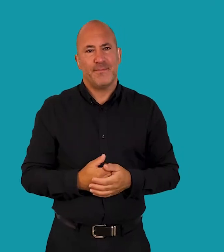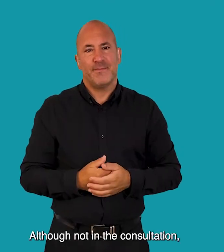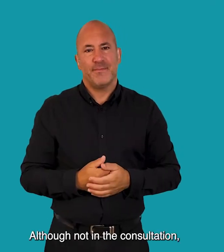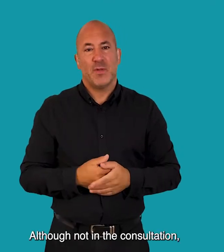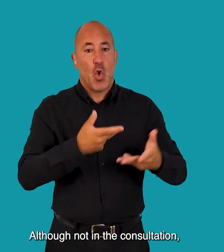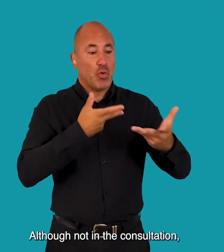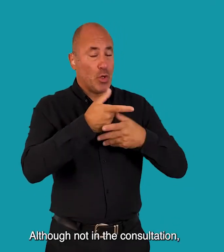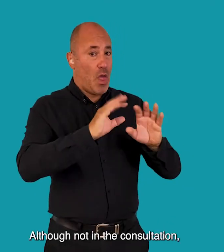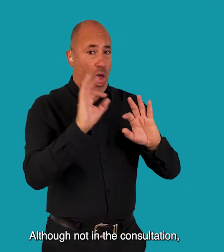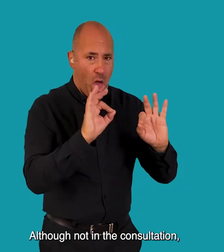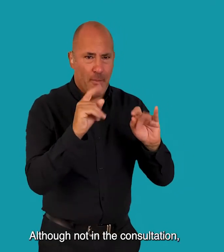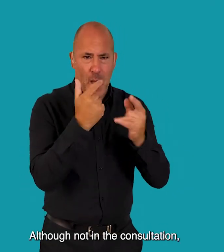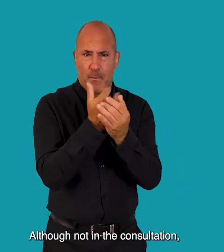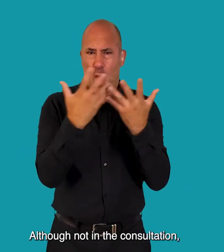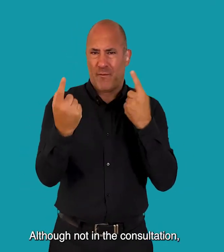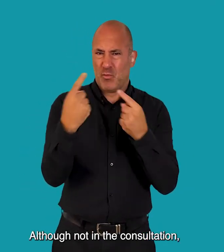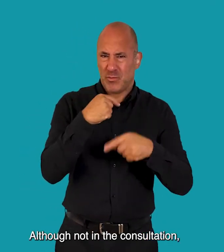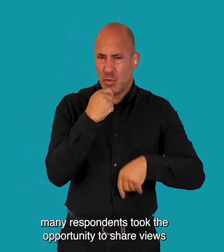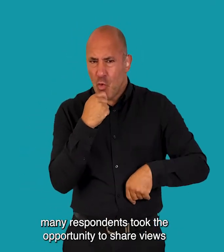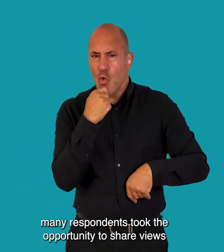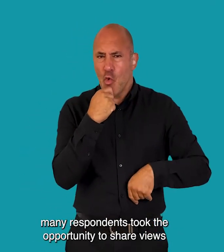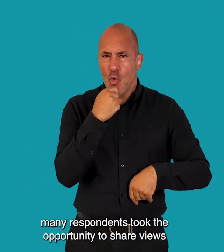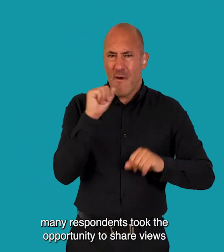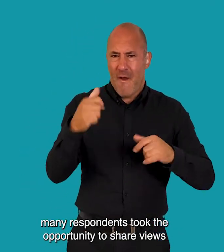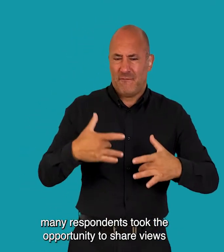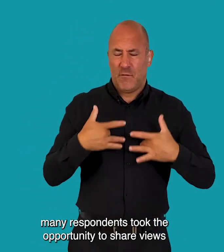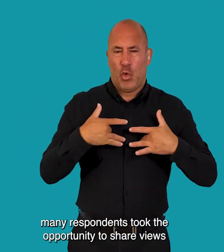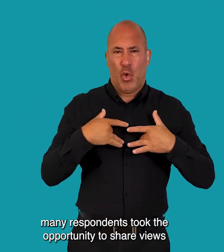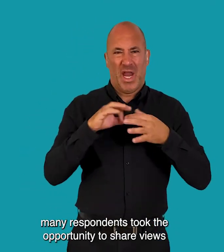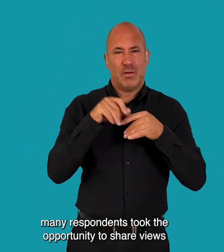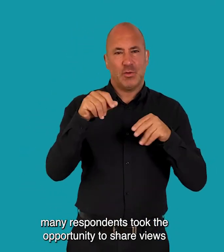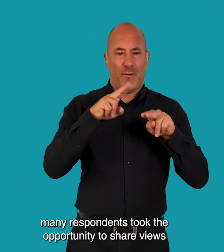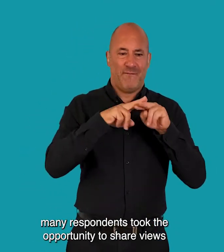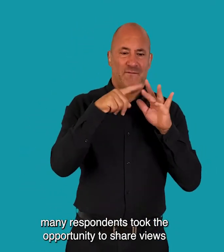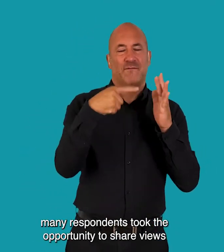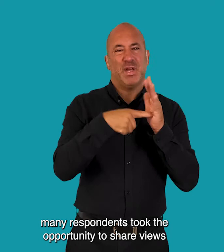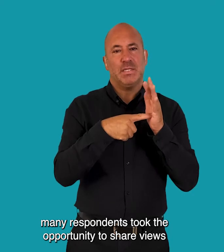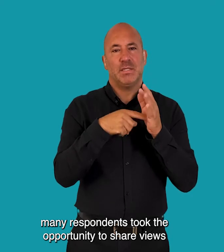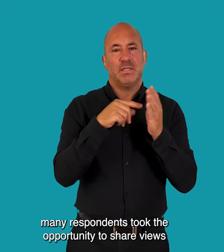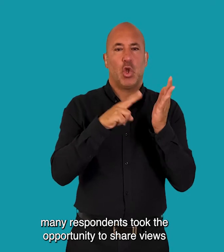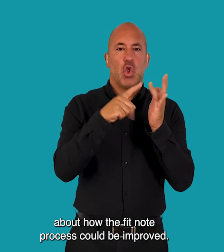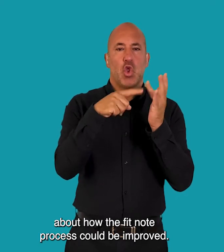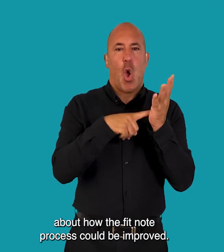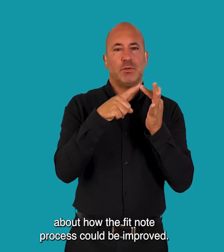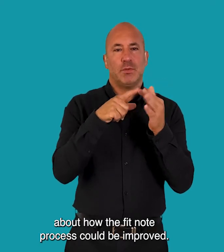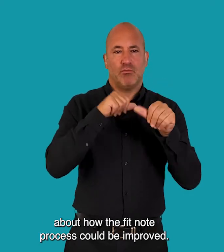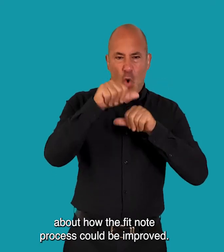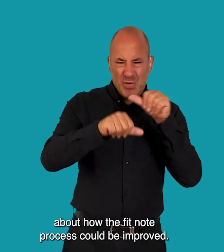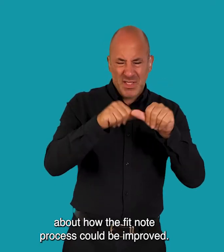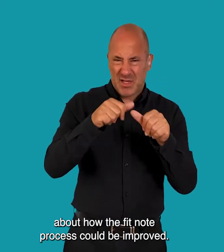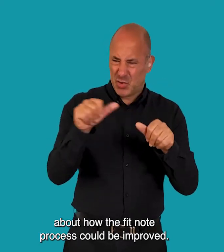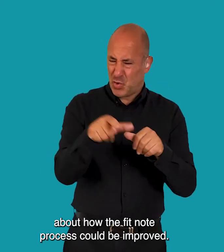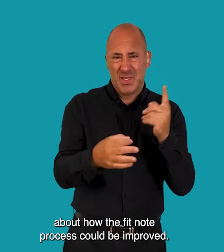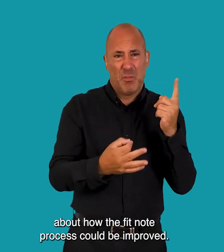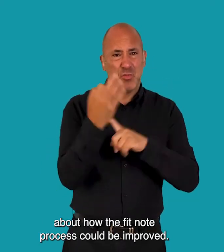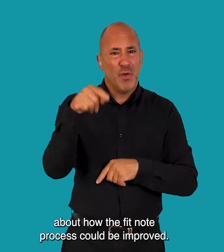Although not in the consultation, many respondents took the opportunity to share views about how the FitNote process could be